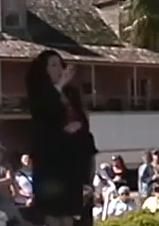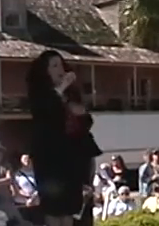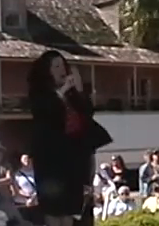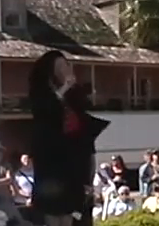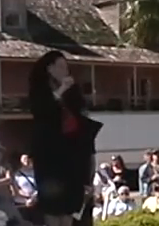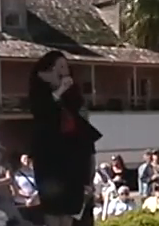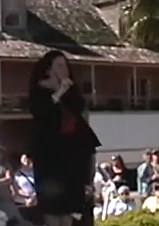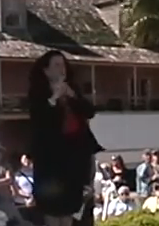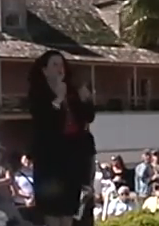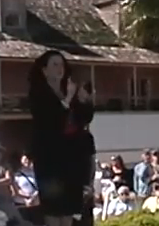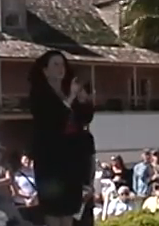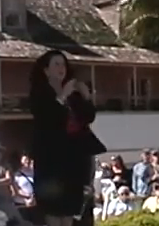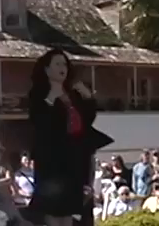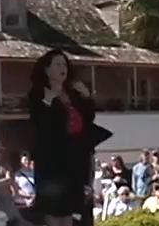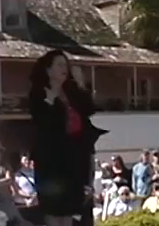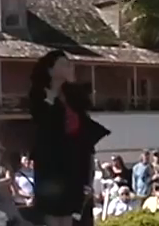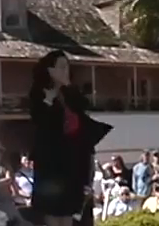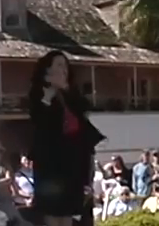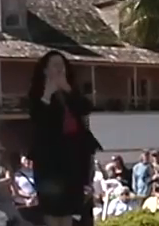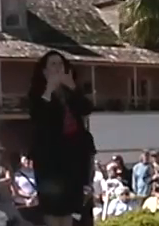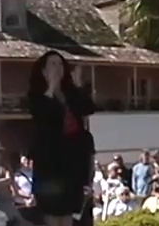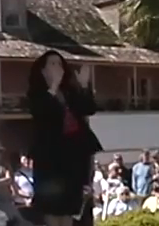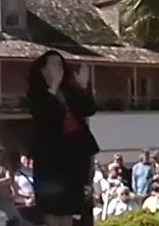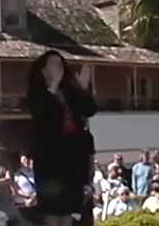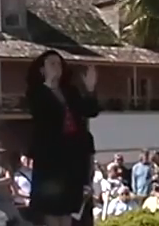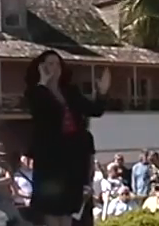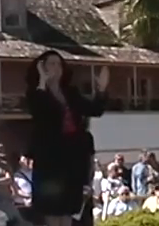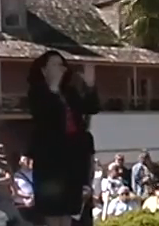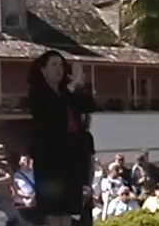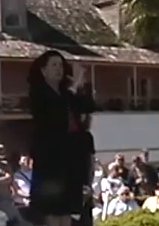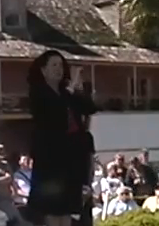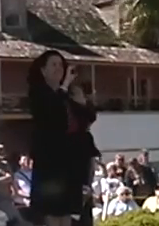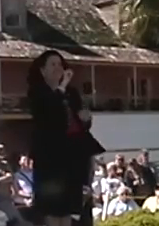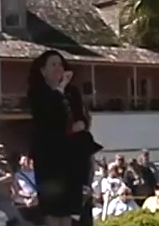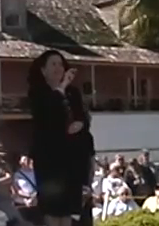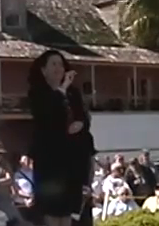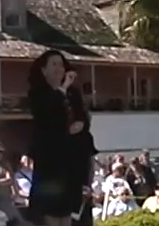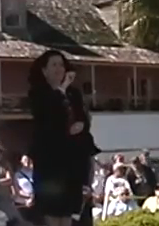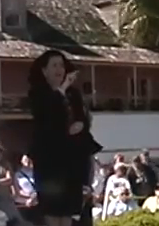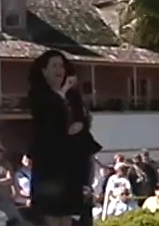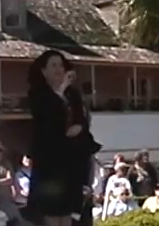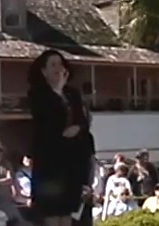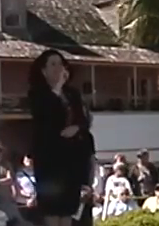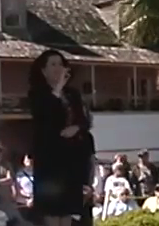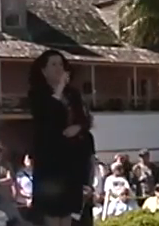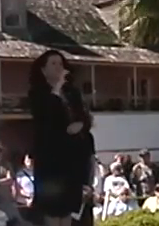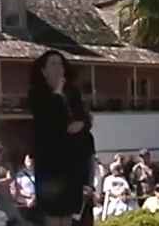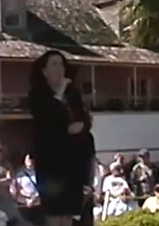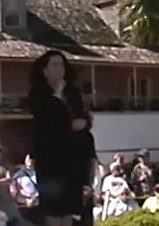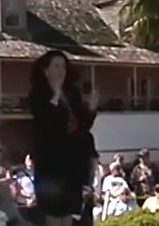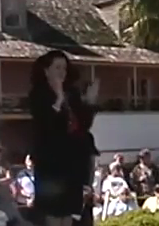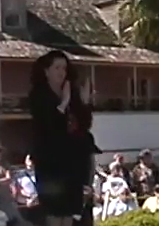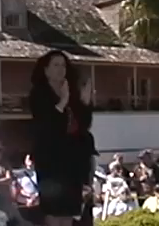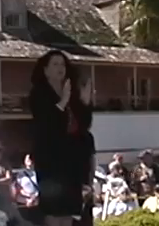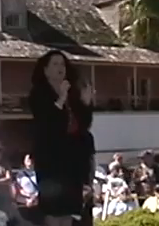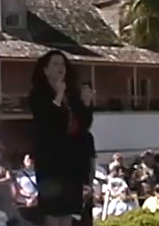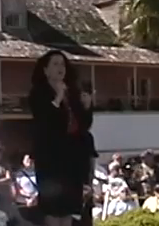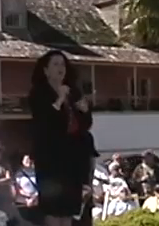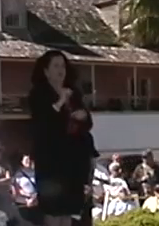great portrait in the Palace of Santa Catalina, which is the oldest executive mansion in the Western